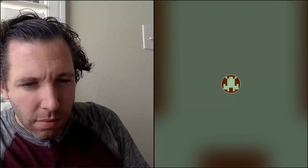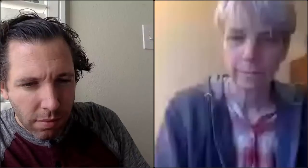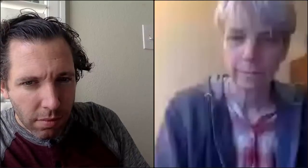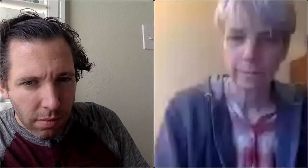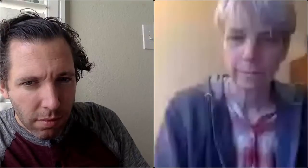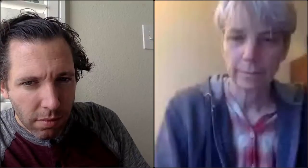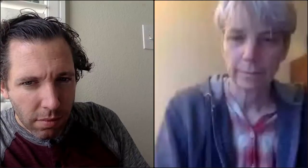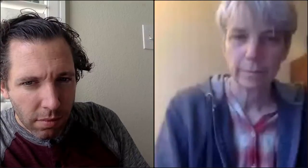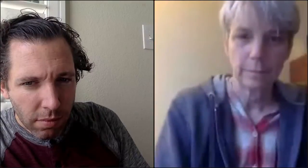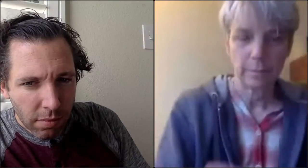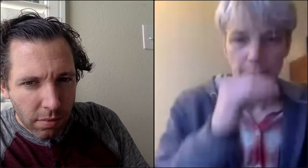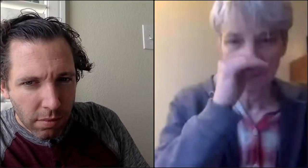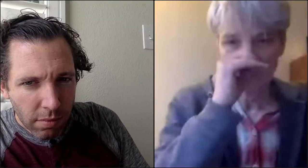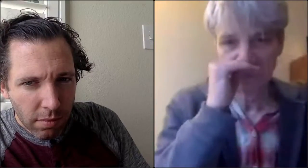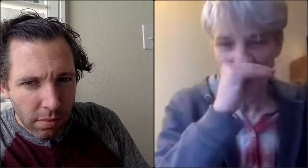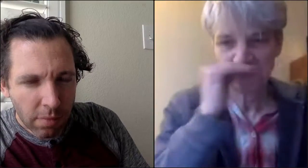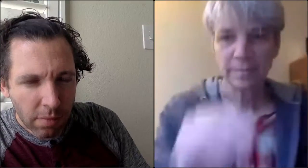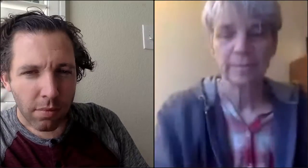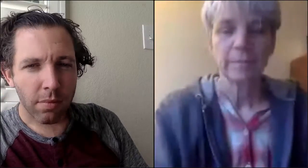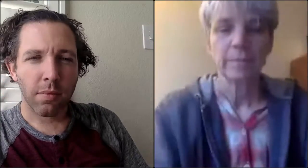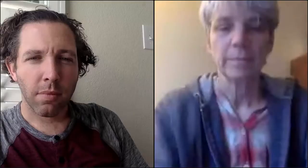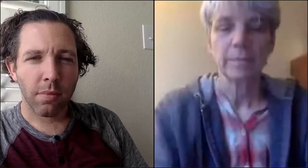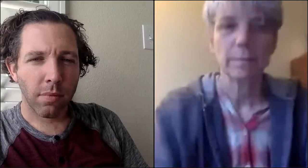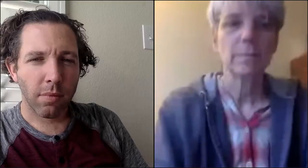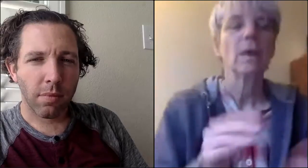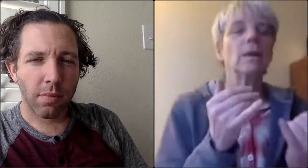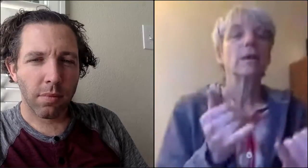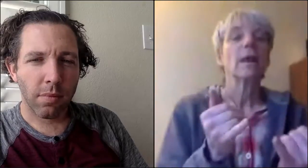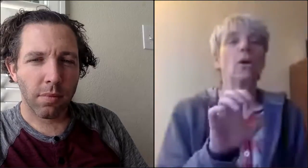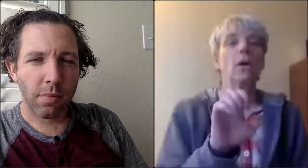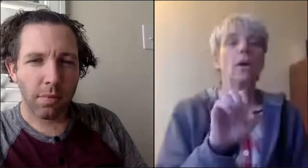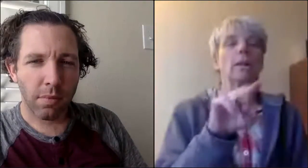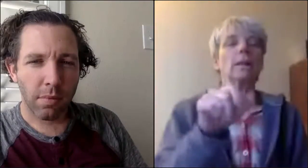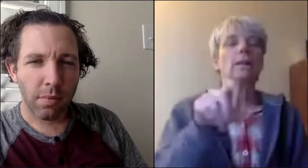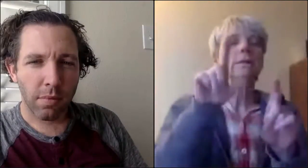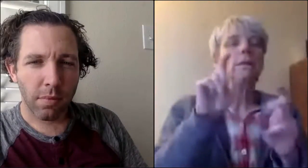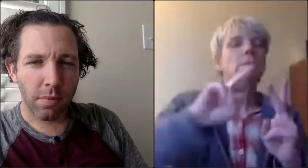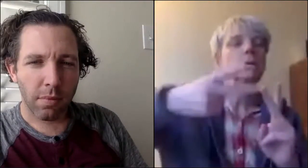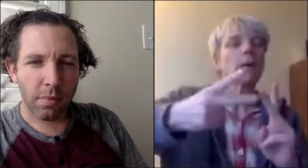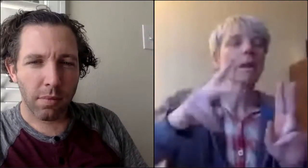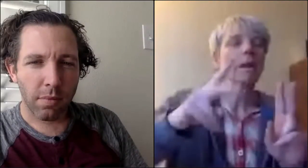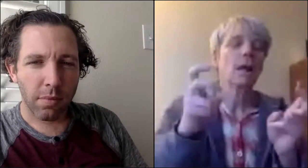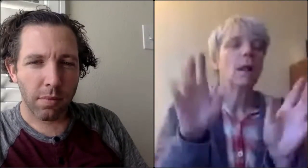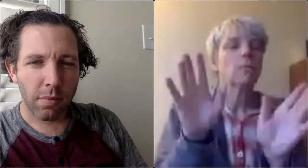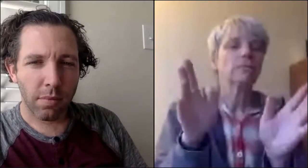I'm going to test that one other function, and I'll bring them back. So I'm going to go into another breakout room and see what, and you guys pay attention and let me know what happens to this breakout